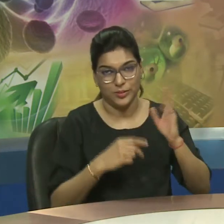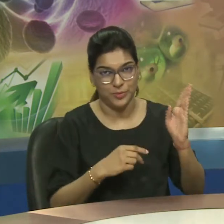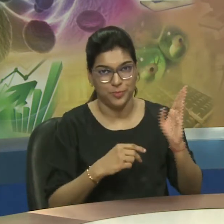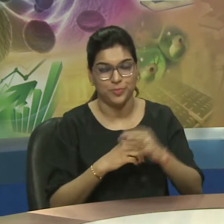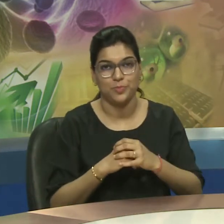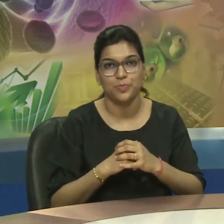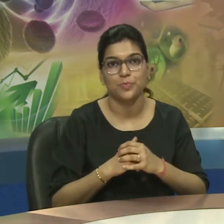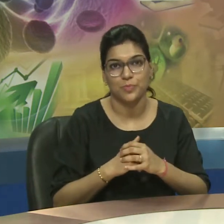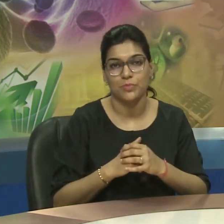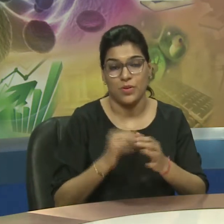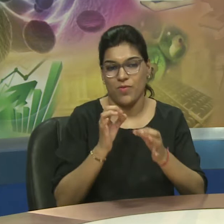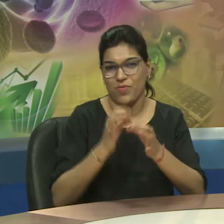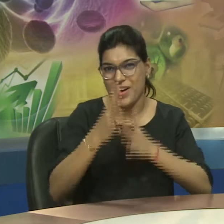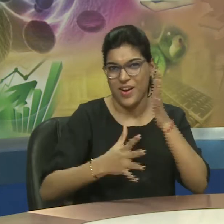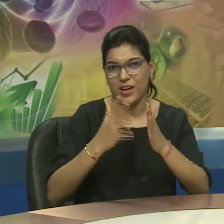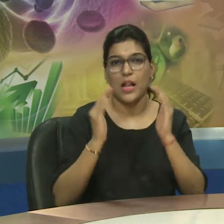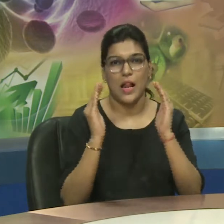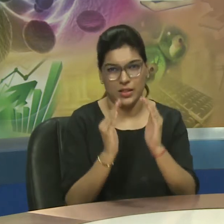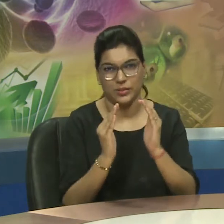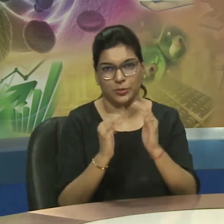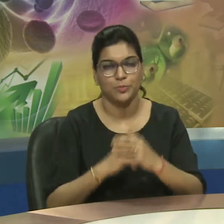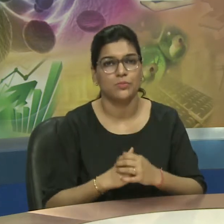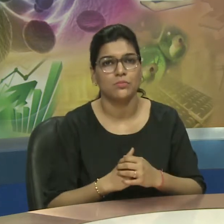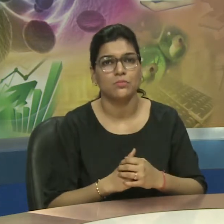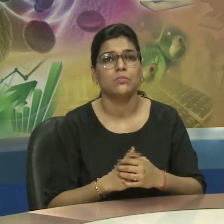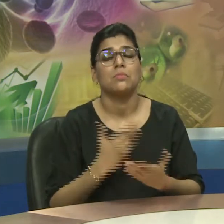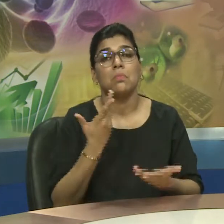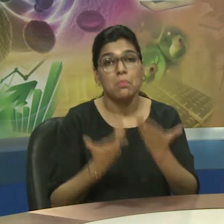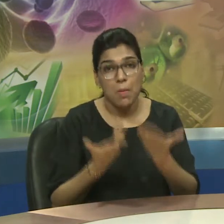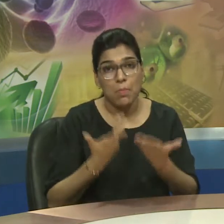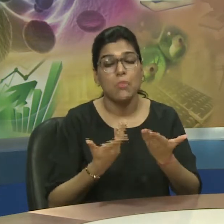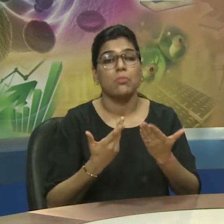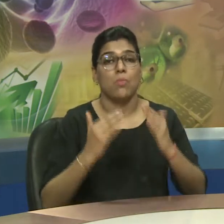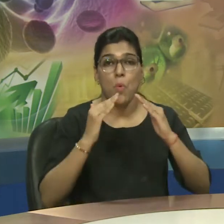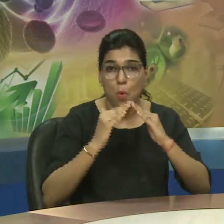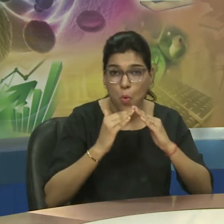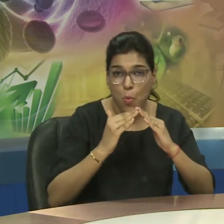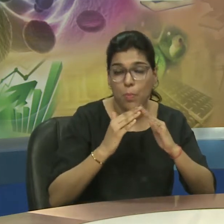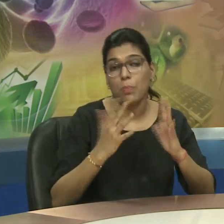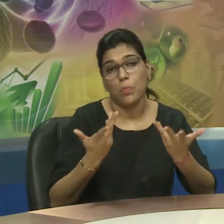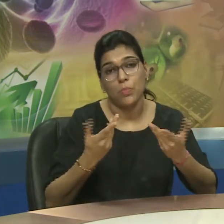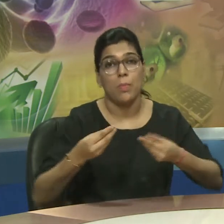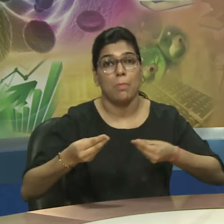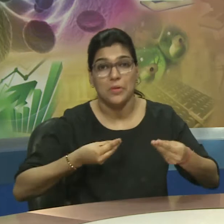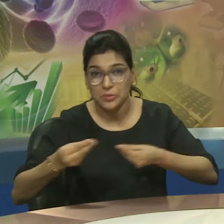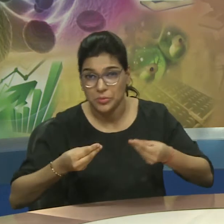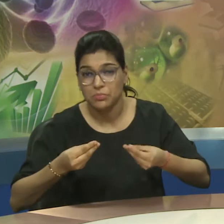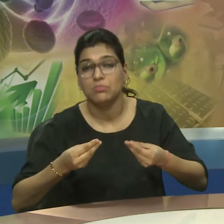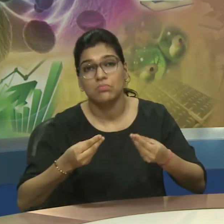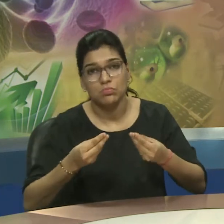As you can see in picture, it is a description of fire insurance.